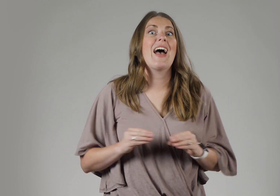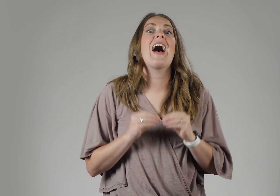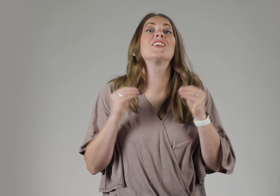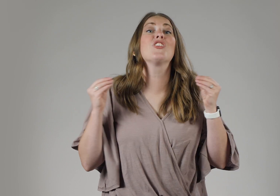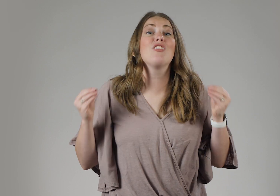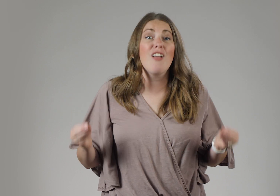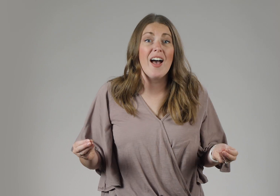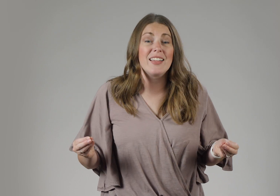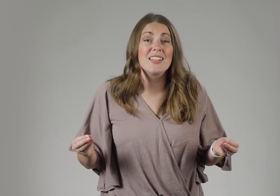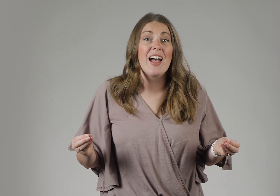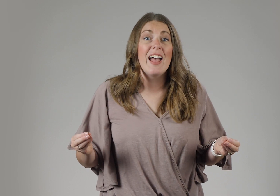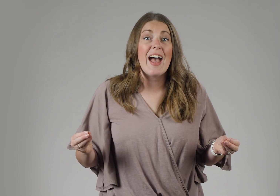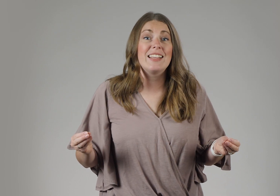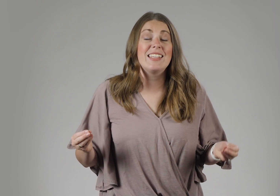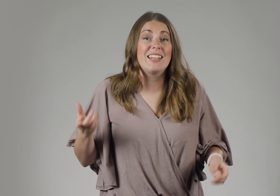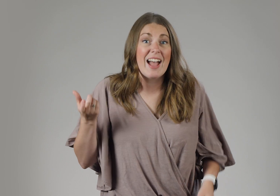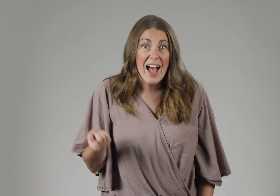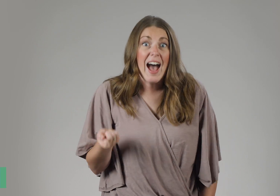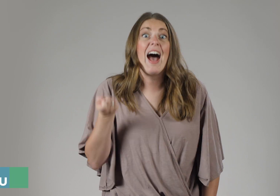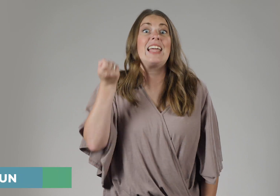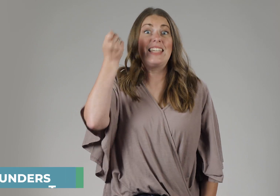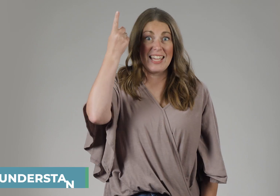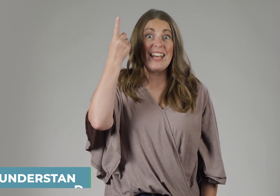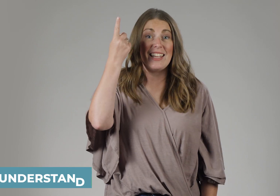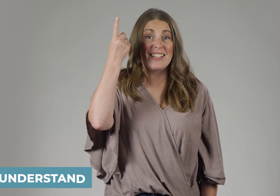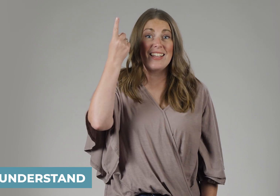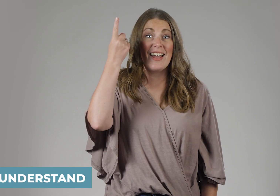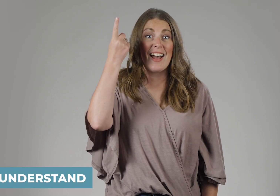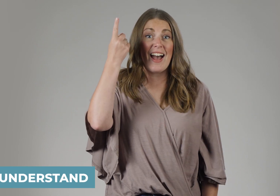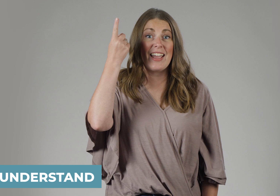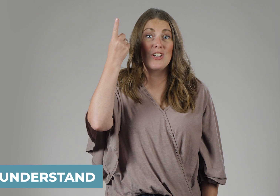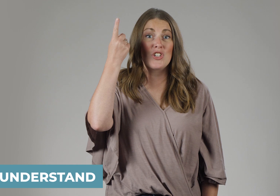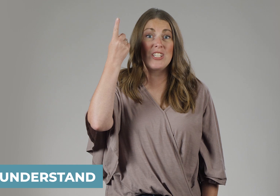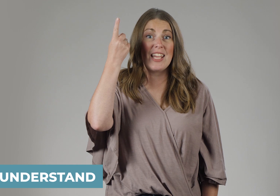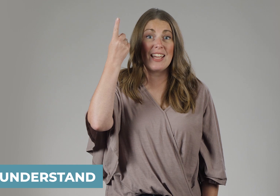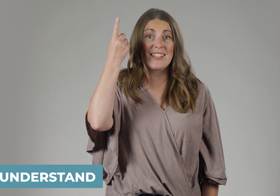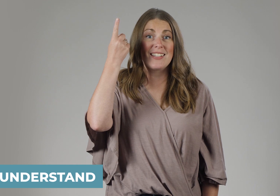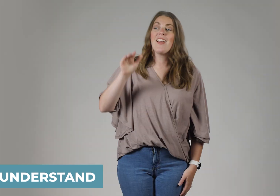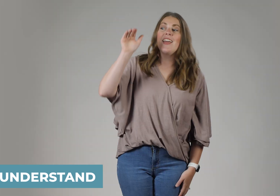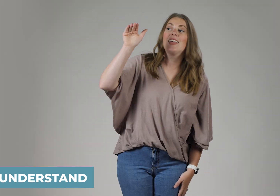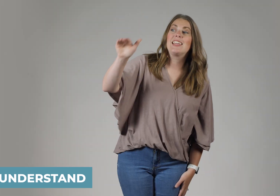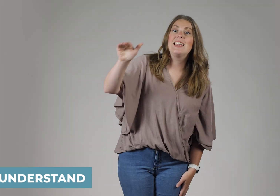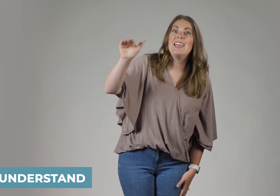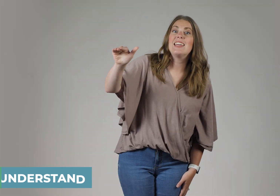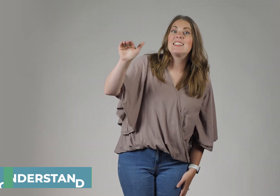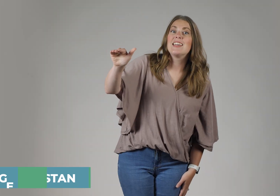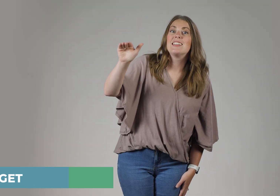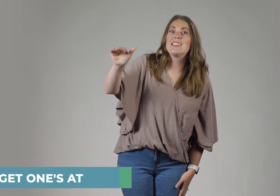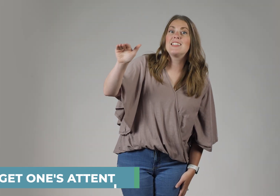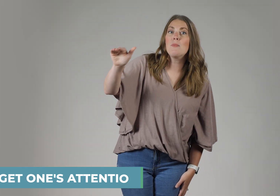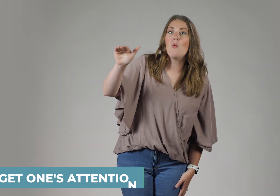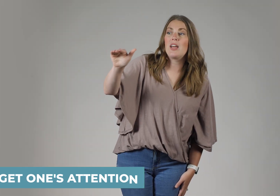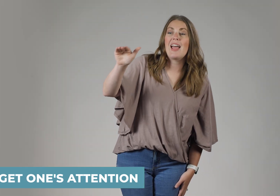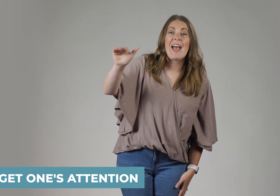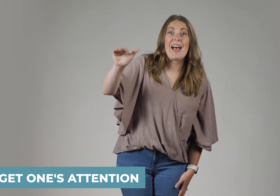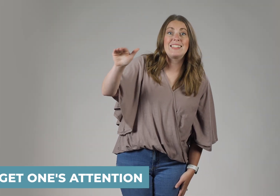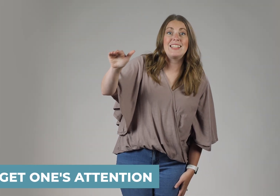has a lot, as in, I get it, I understand. Get someone, as in